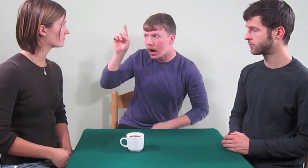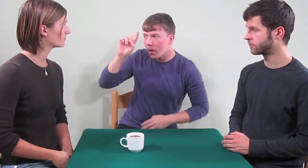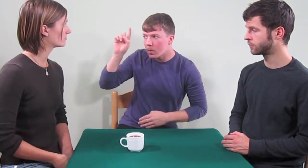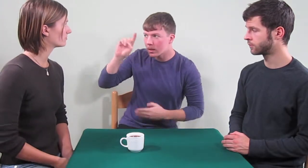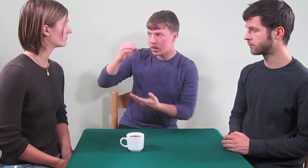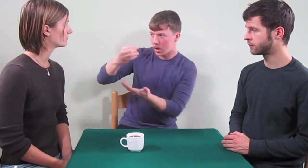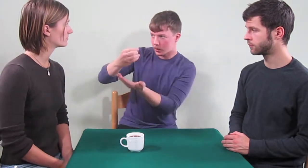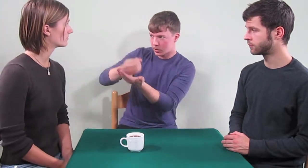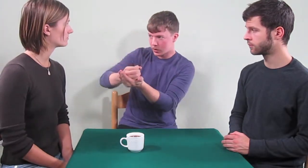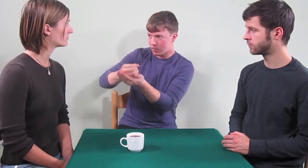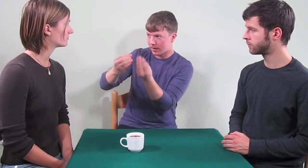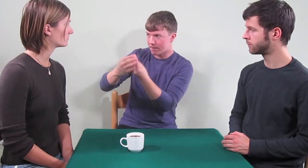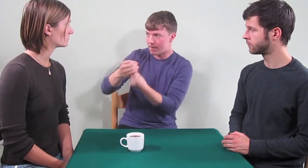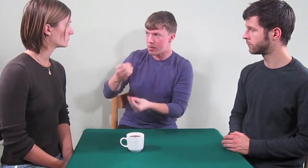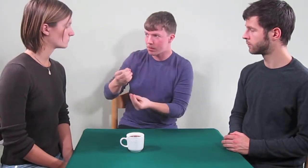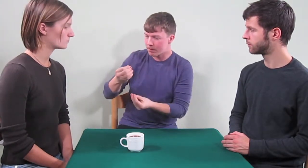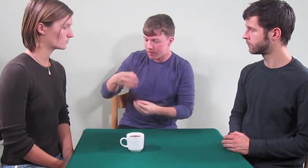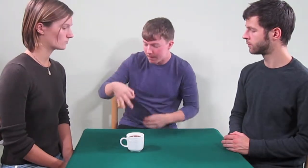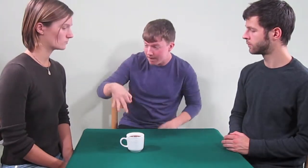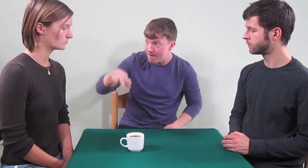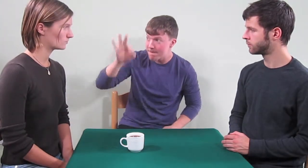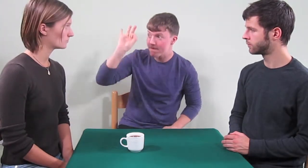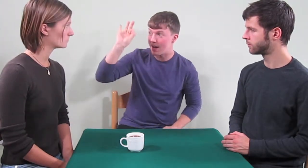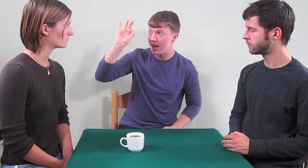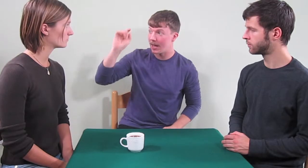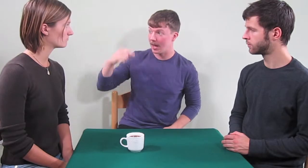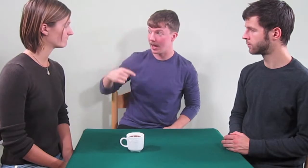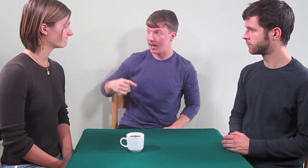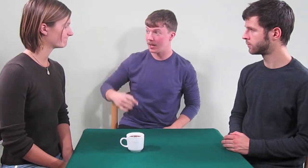Cá bhfuil an cúpán fáilimh faigh é.